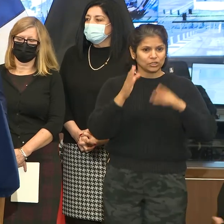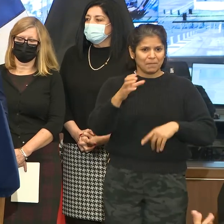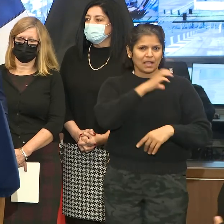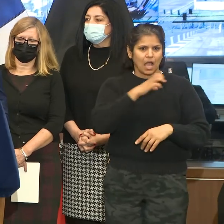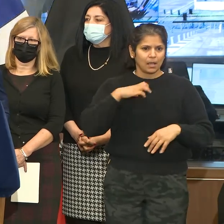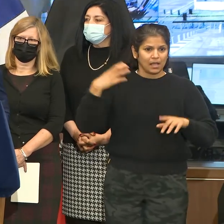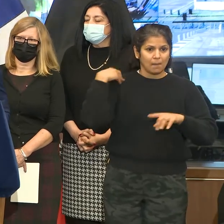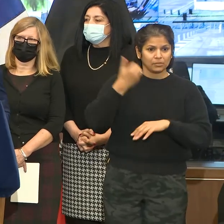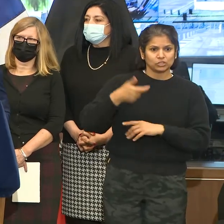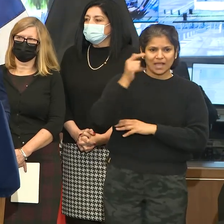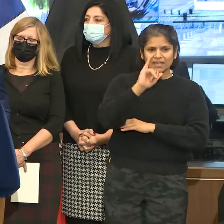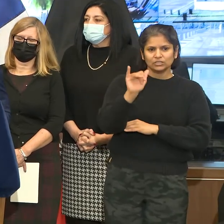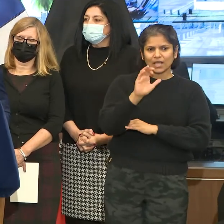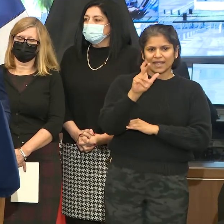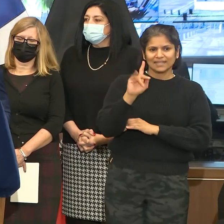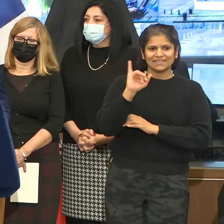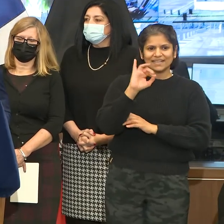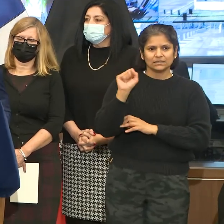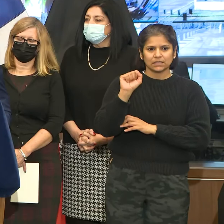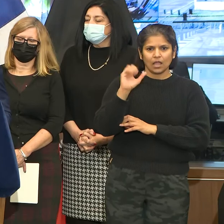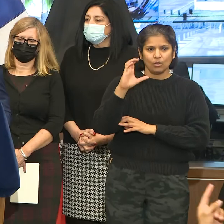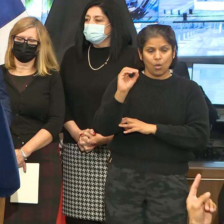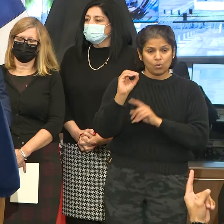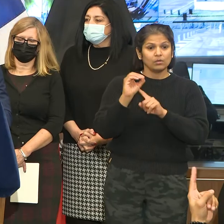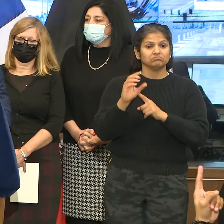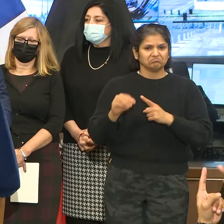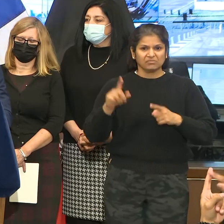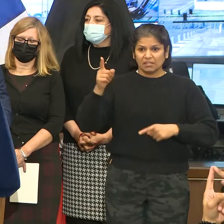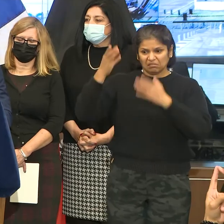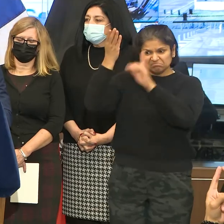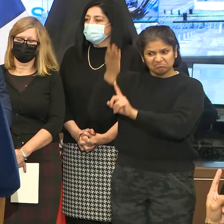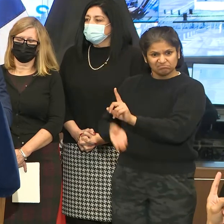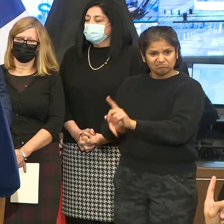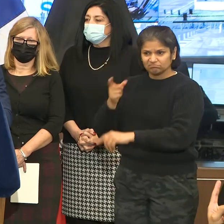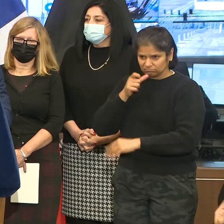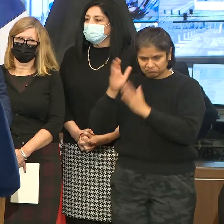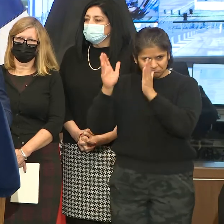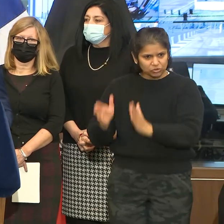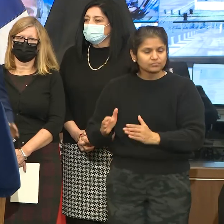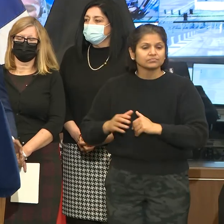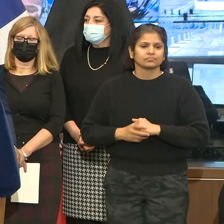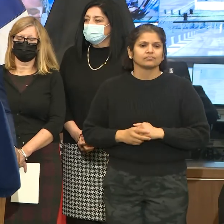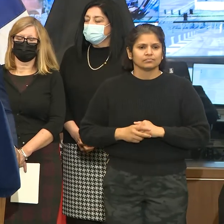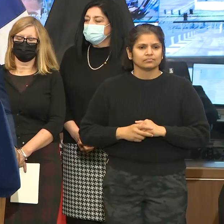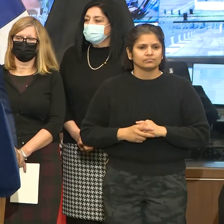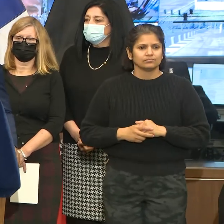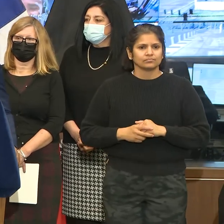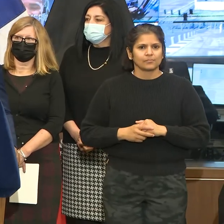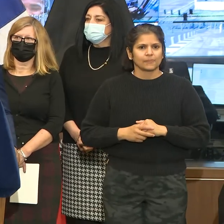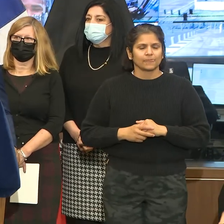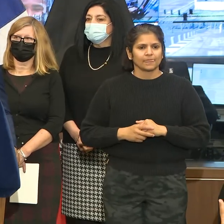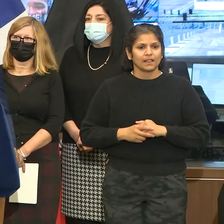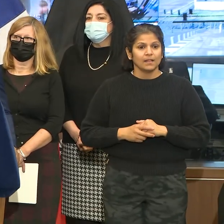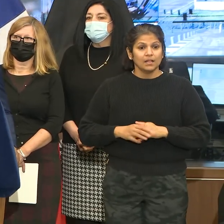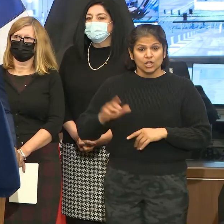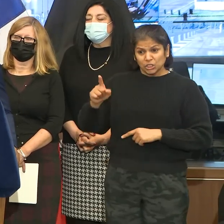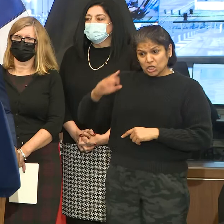Iscol. As you know, Jack was part of